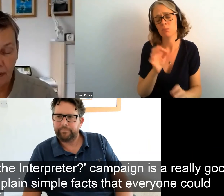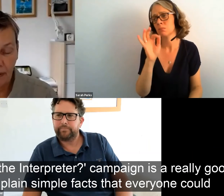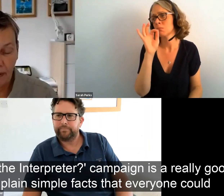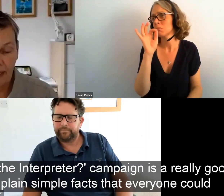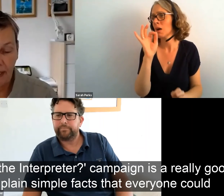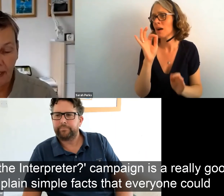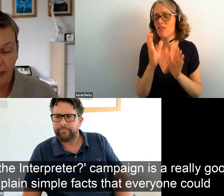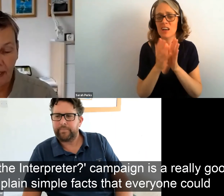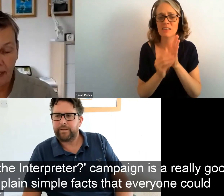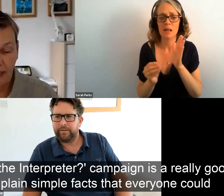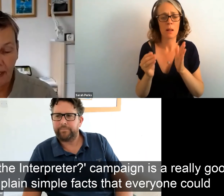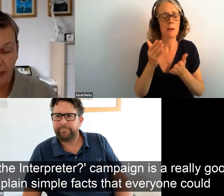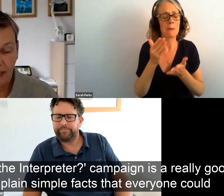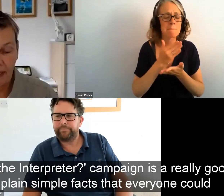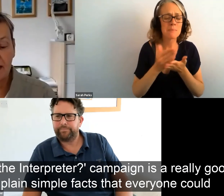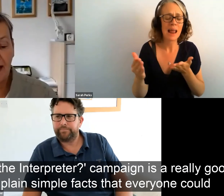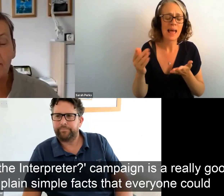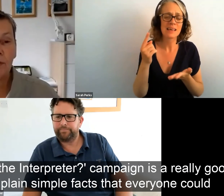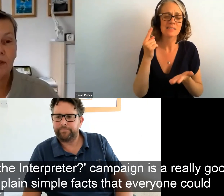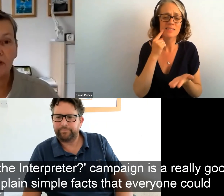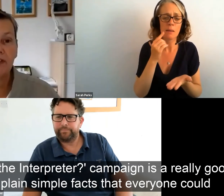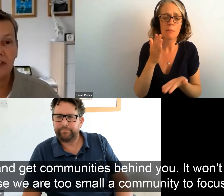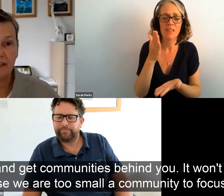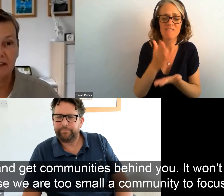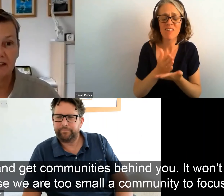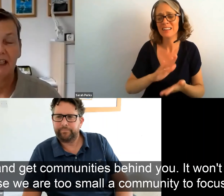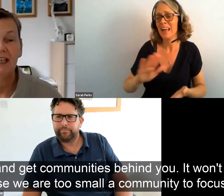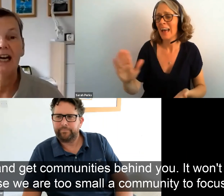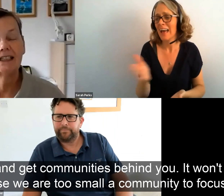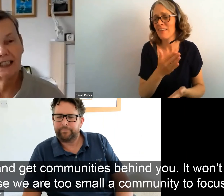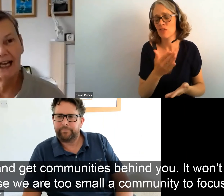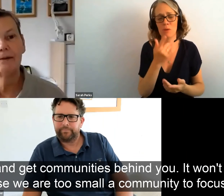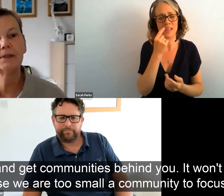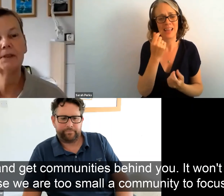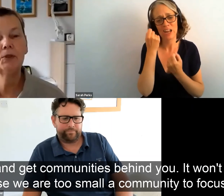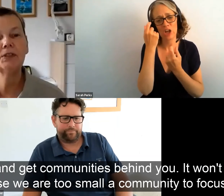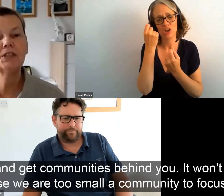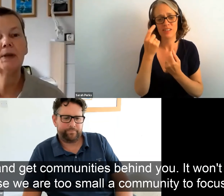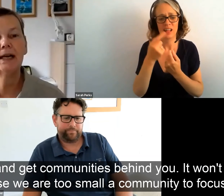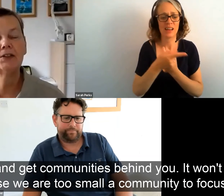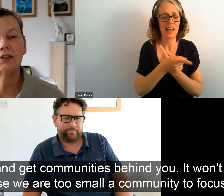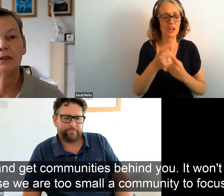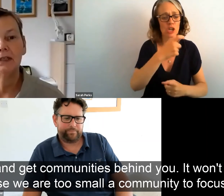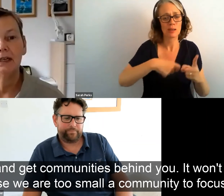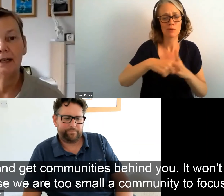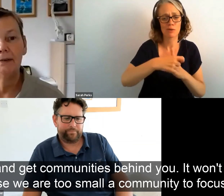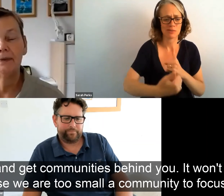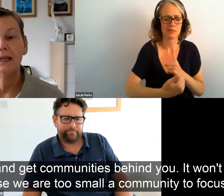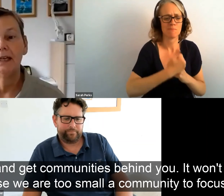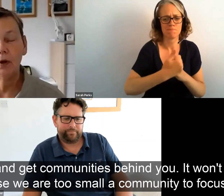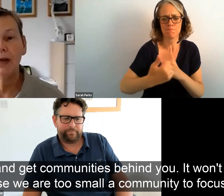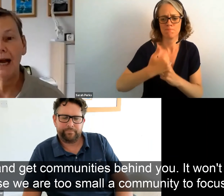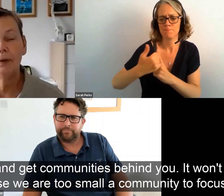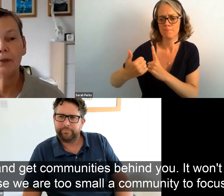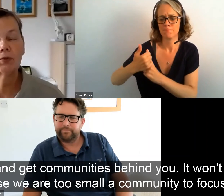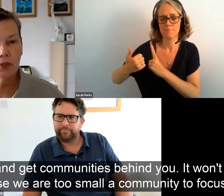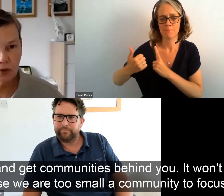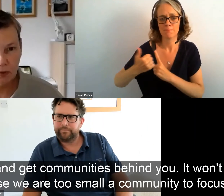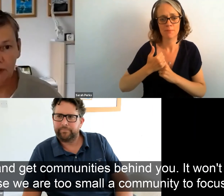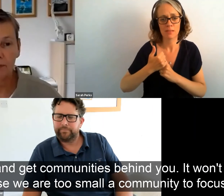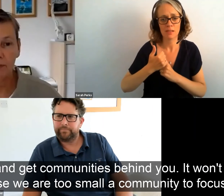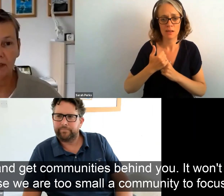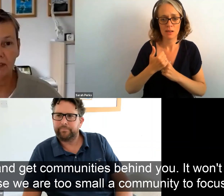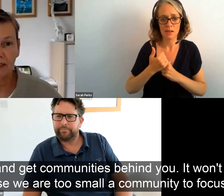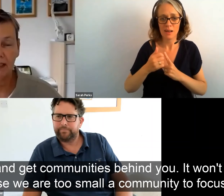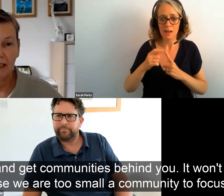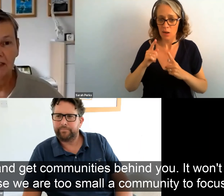of plain, simple facts that everyone can understand and get communities behind you. It won't happen because we're